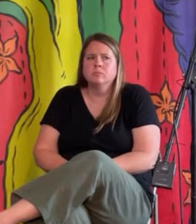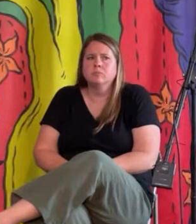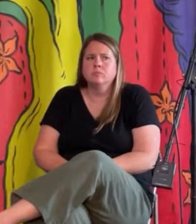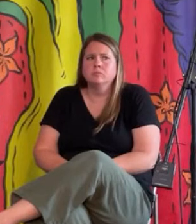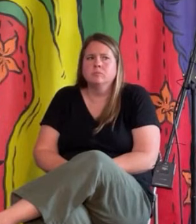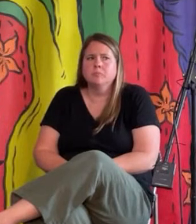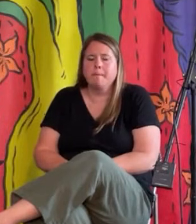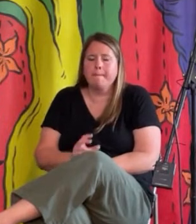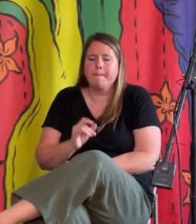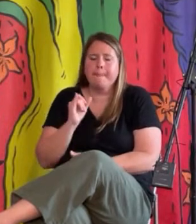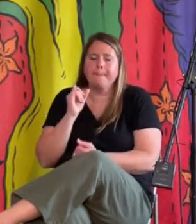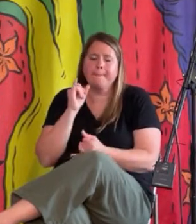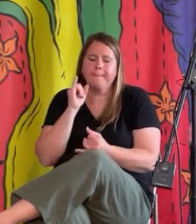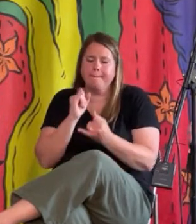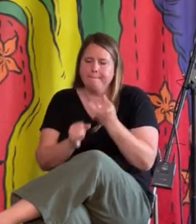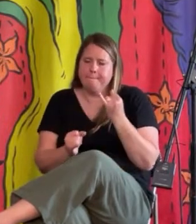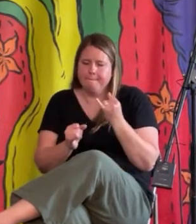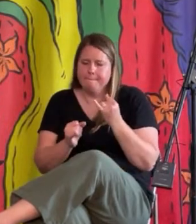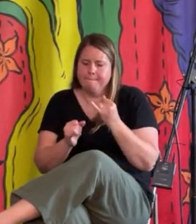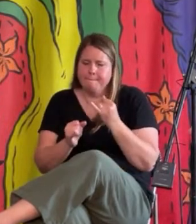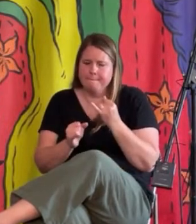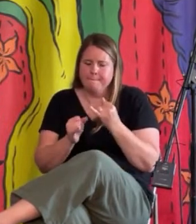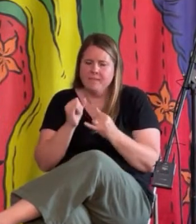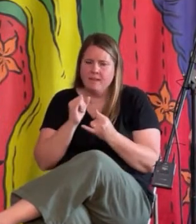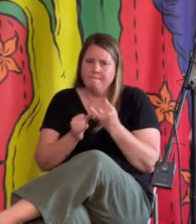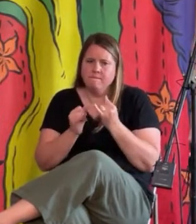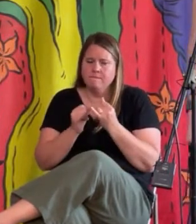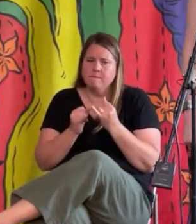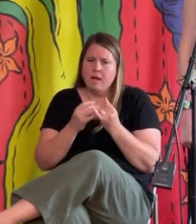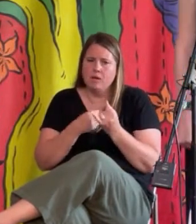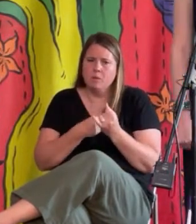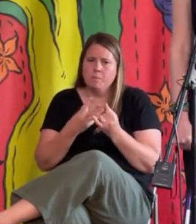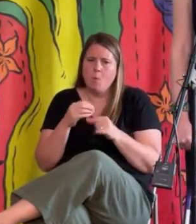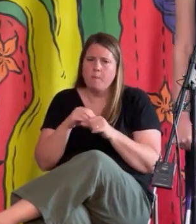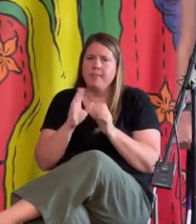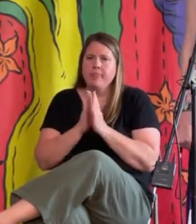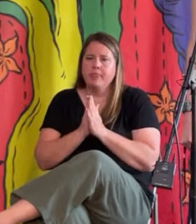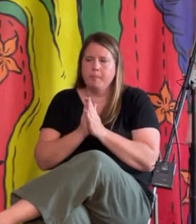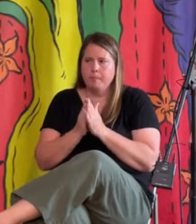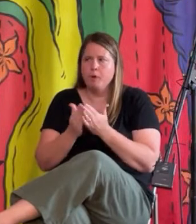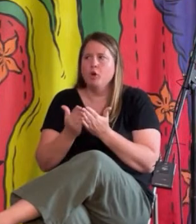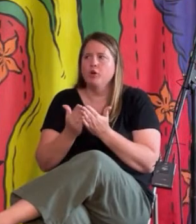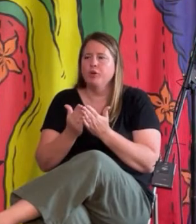And lastly, this is the final poem in the book.